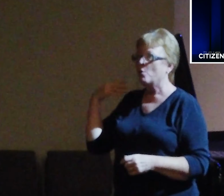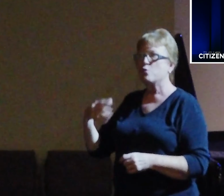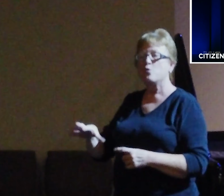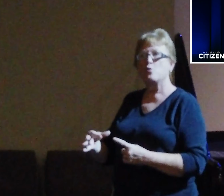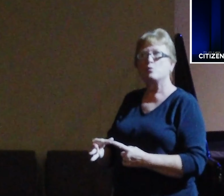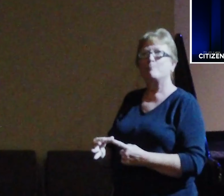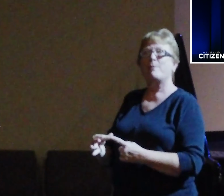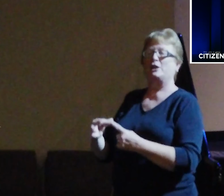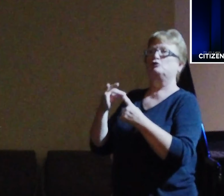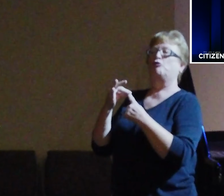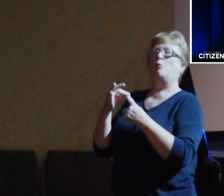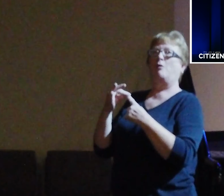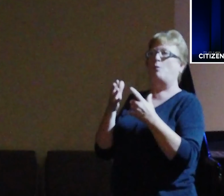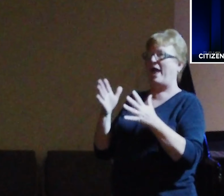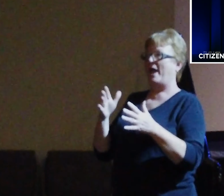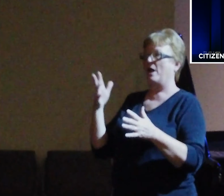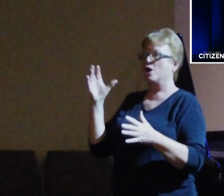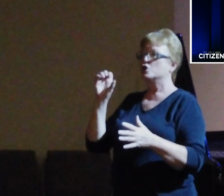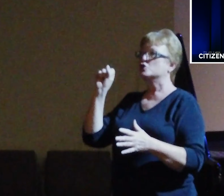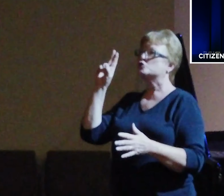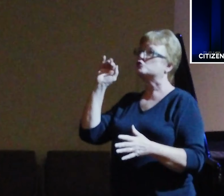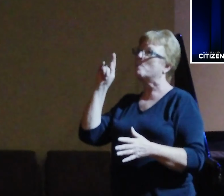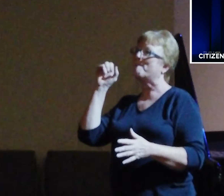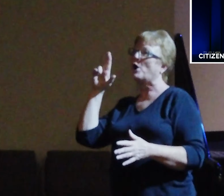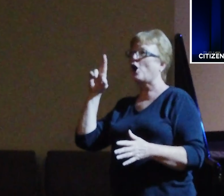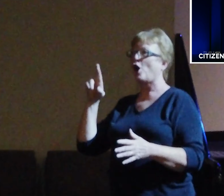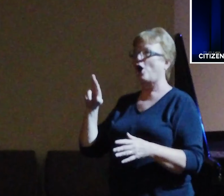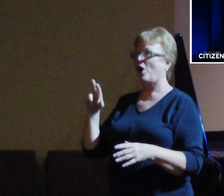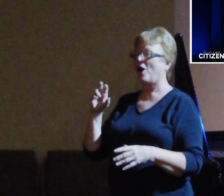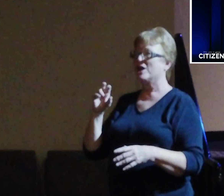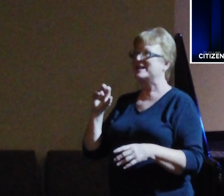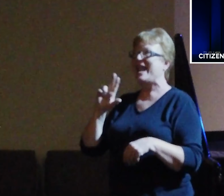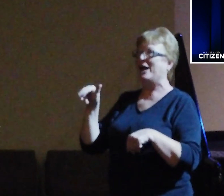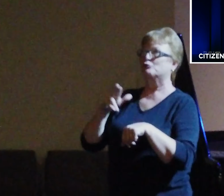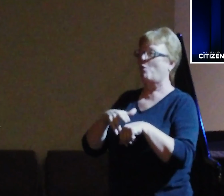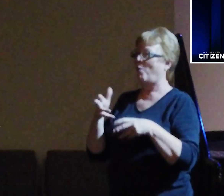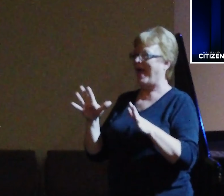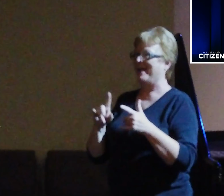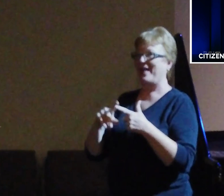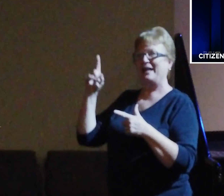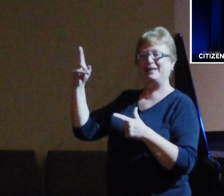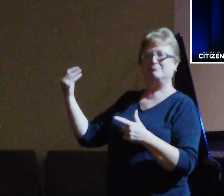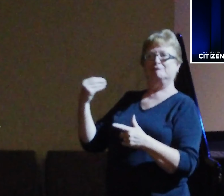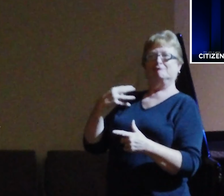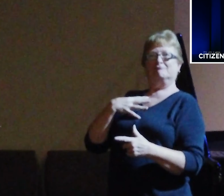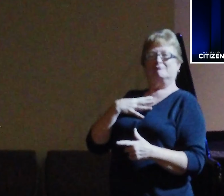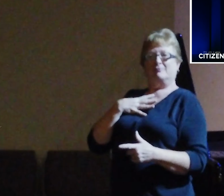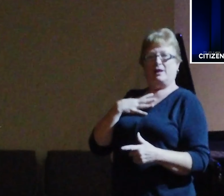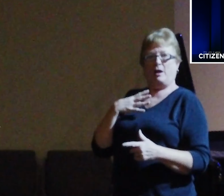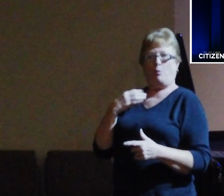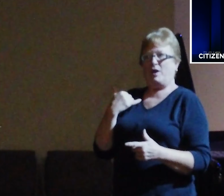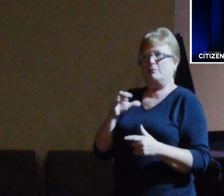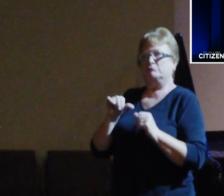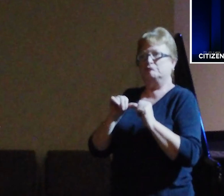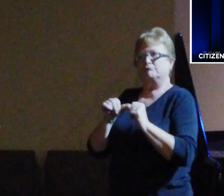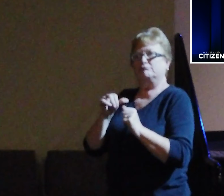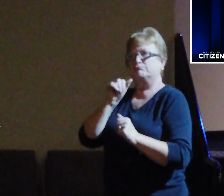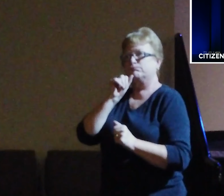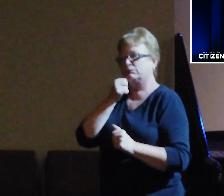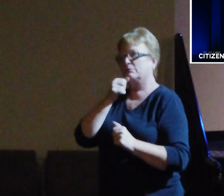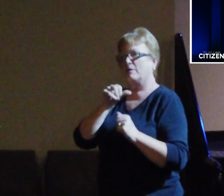way. And we're given a supernatural measure of grace to not only endure, but to